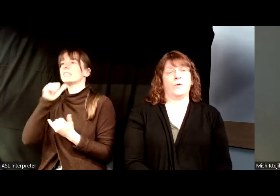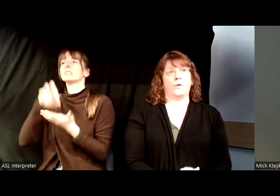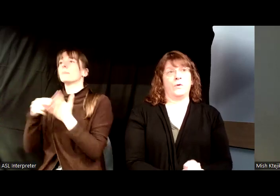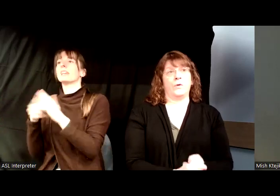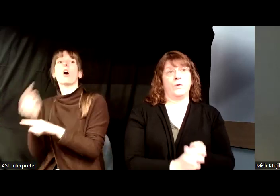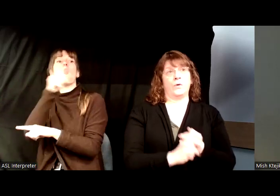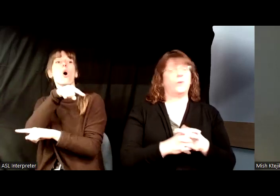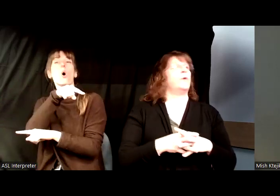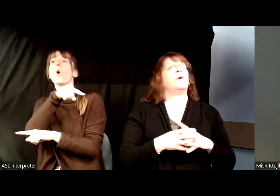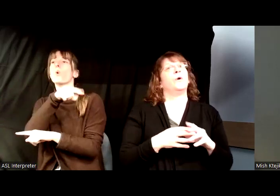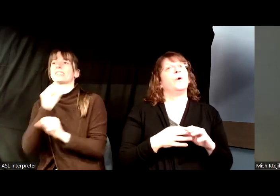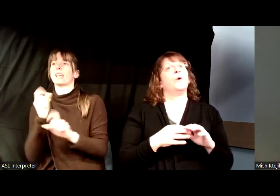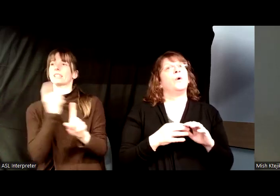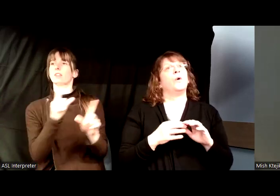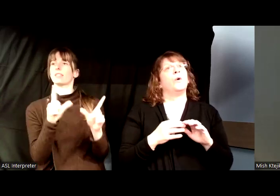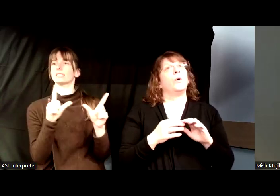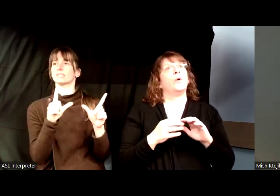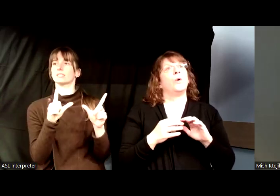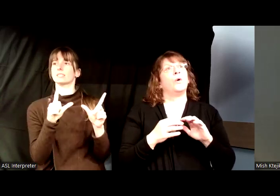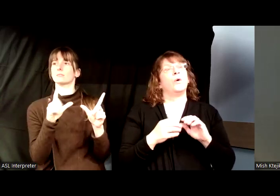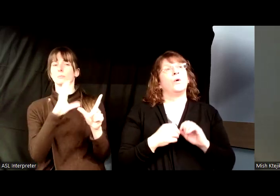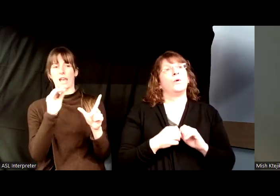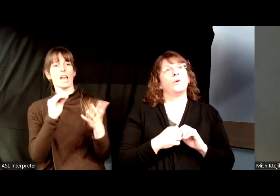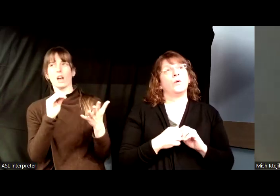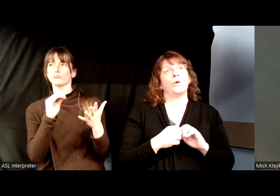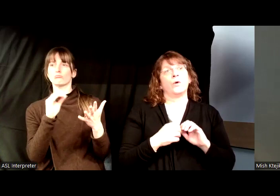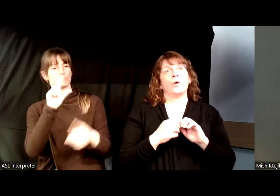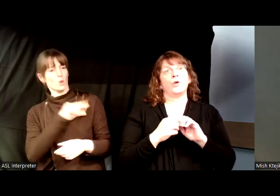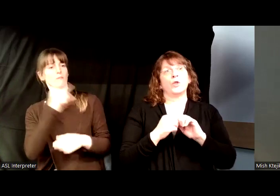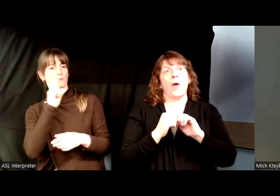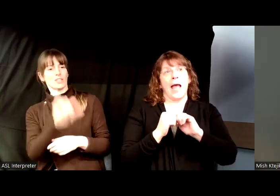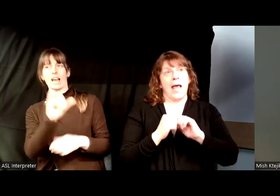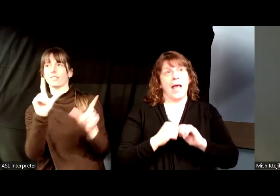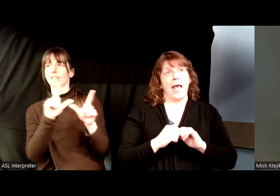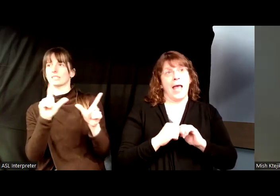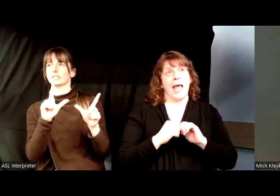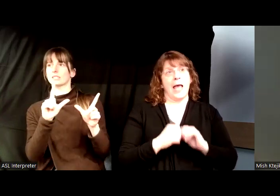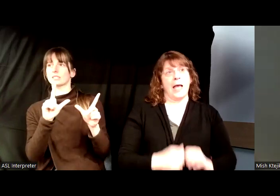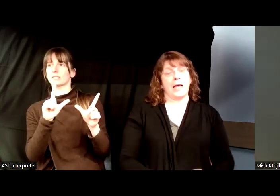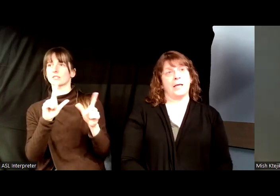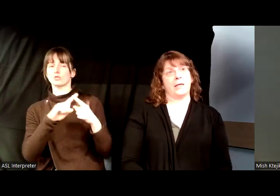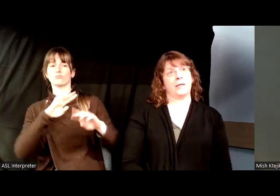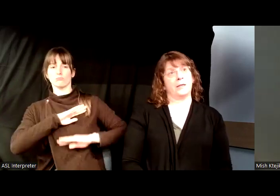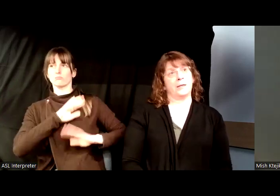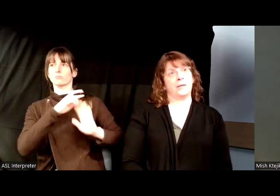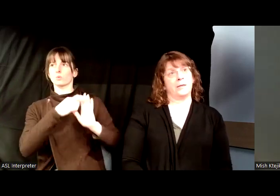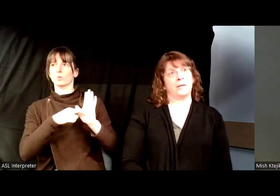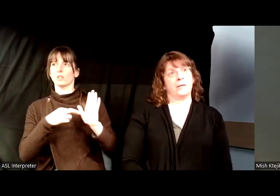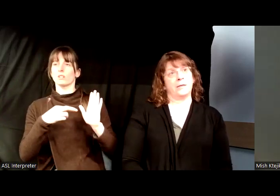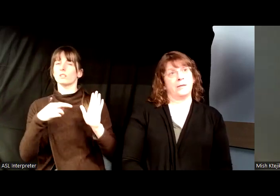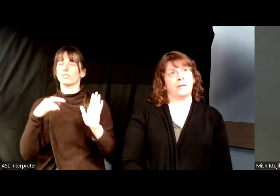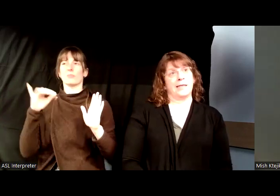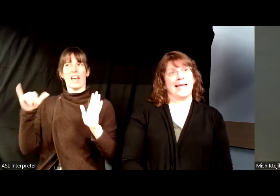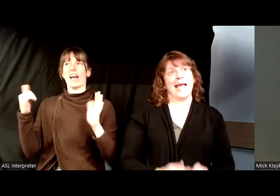would have a license and qualify for a license and be in compliance with that. So, but they're trying to get things